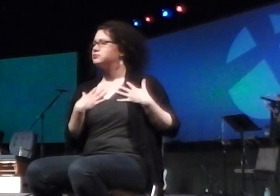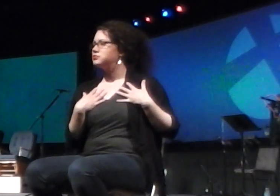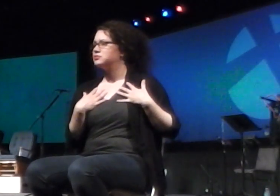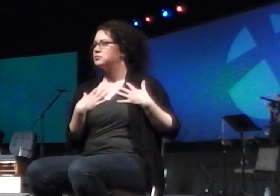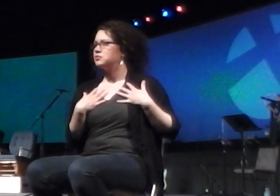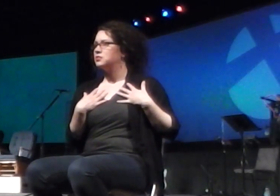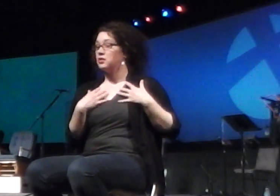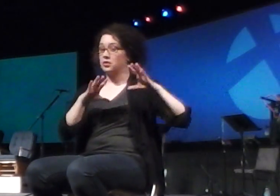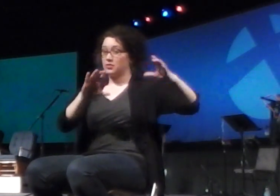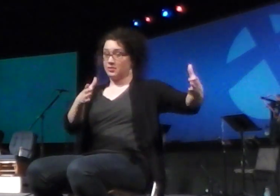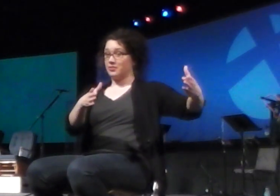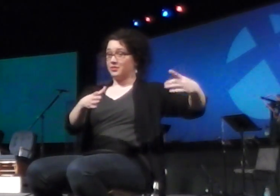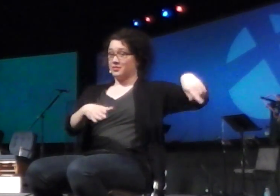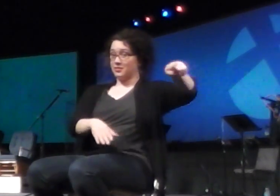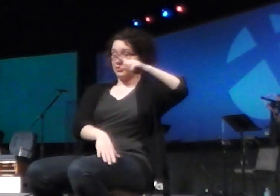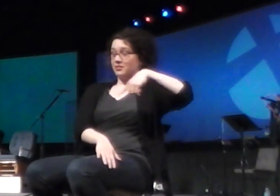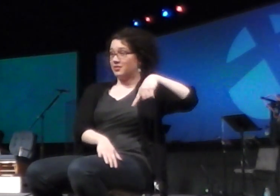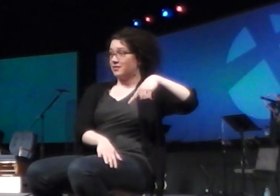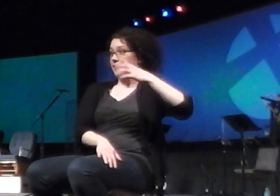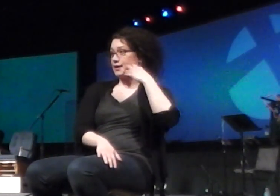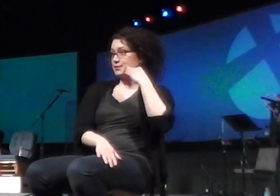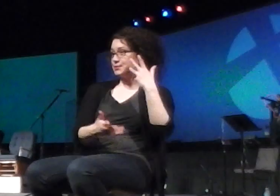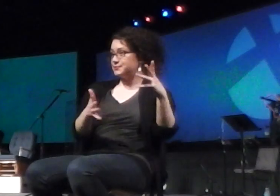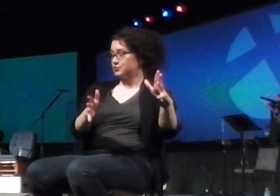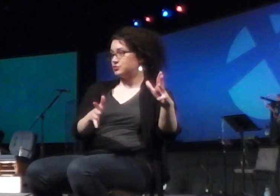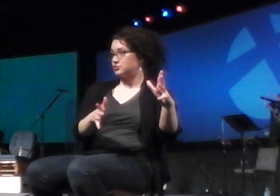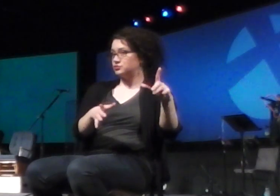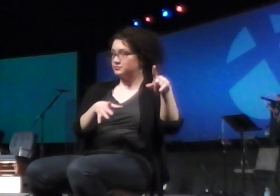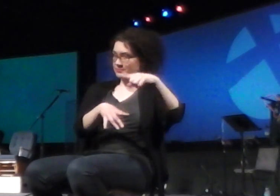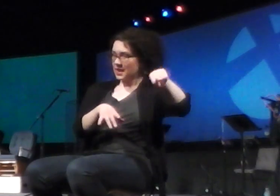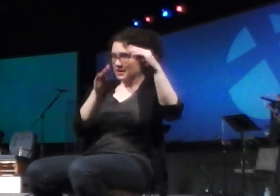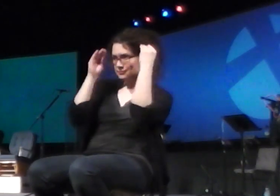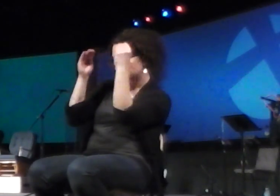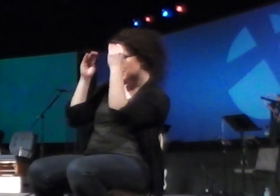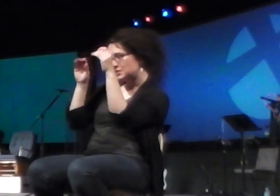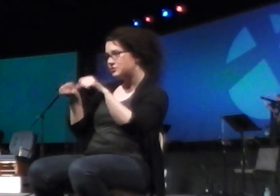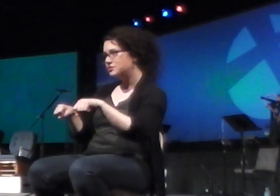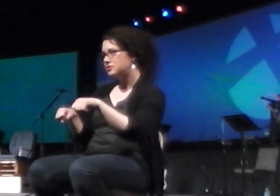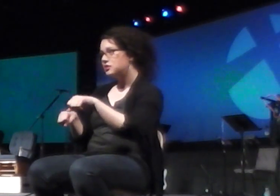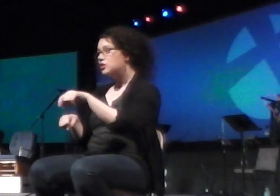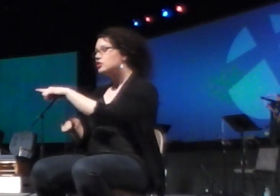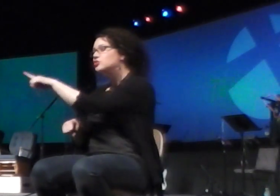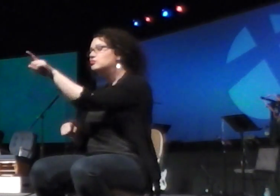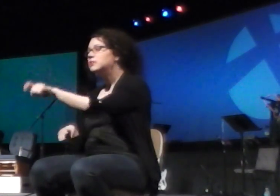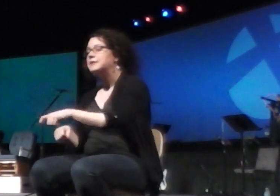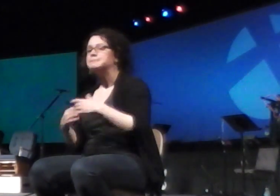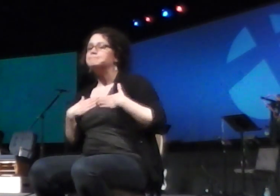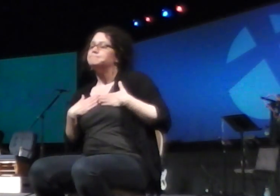walked that and who can impart that to you. But you have to be willing to ask.